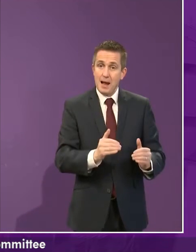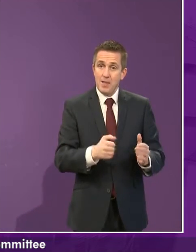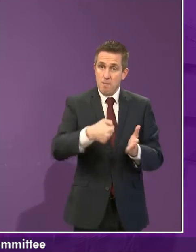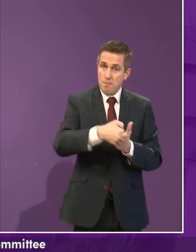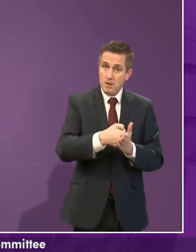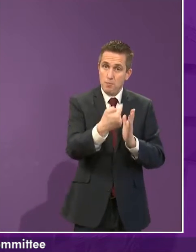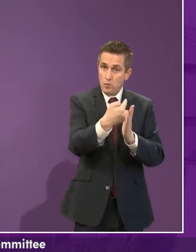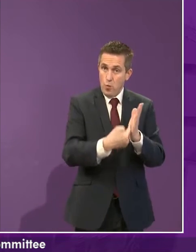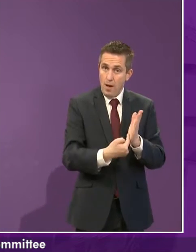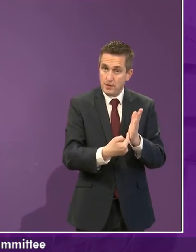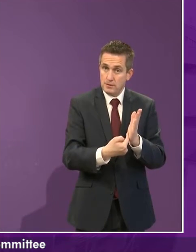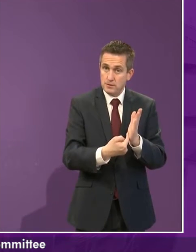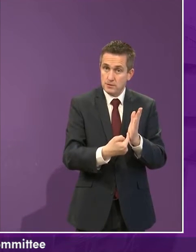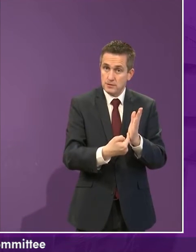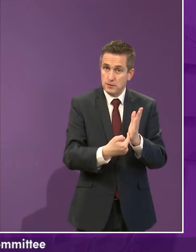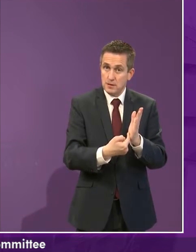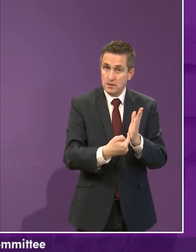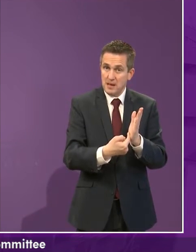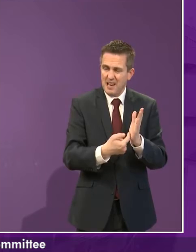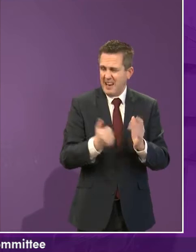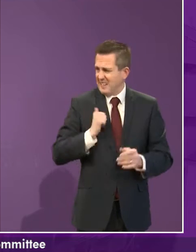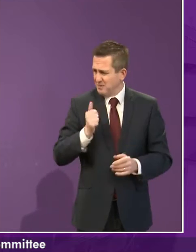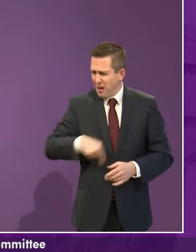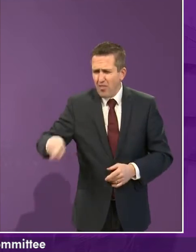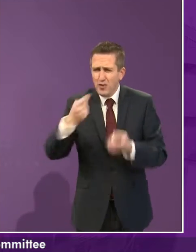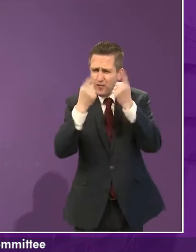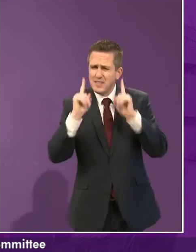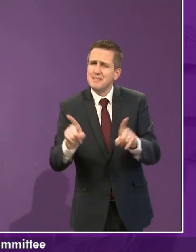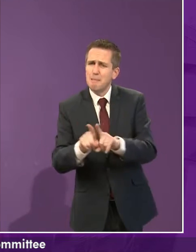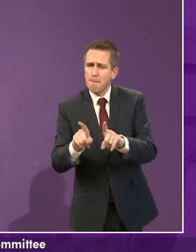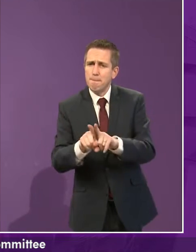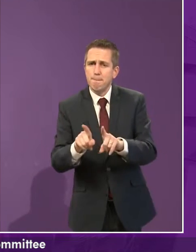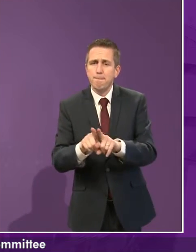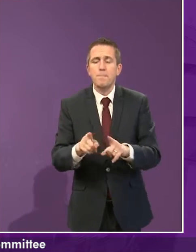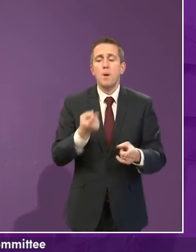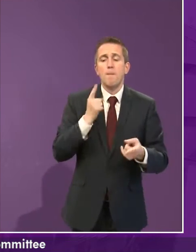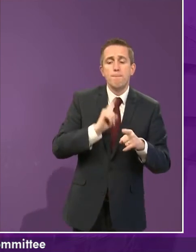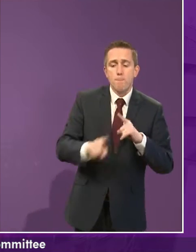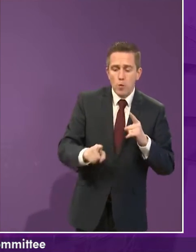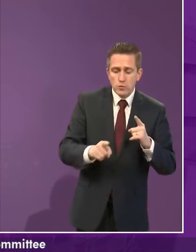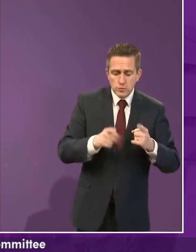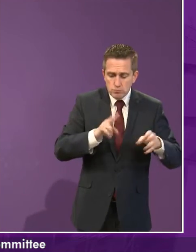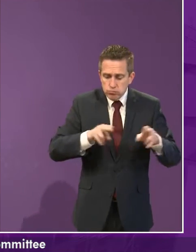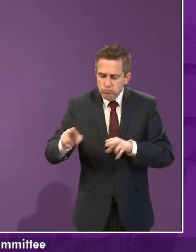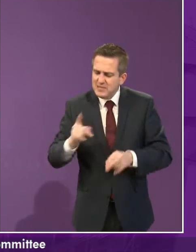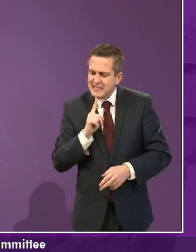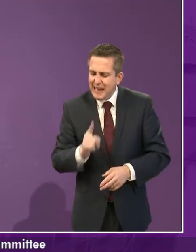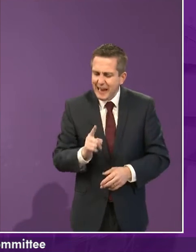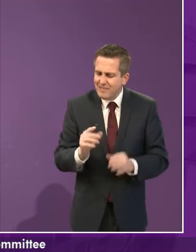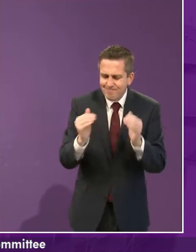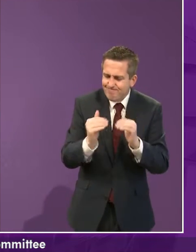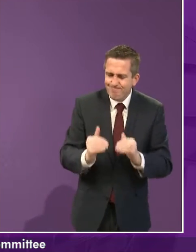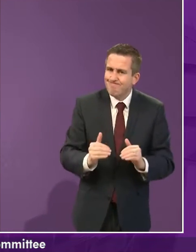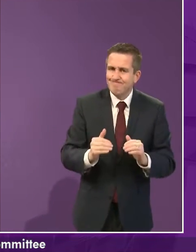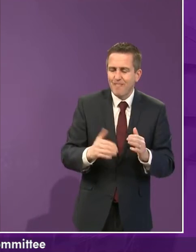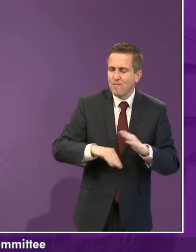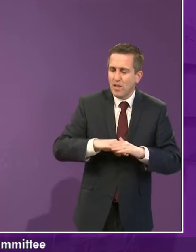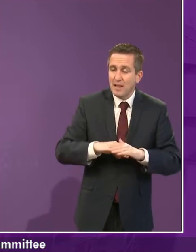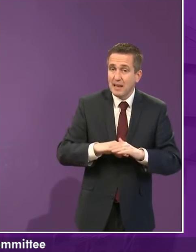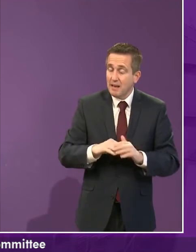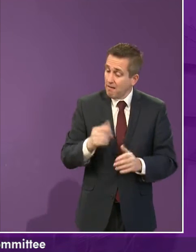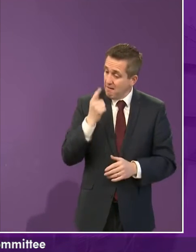the selectors, and again I think most universities will be the same, are looking to see, well, they're not quite there, can